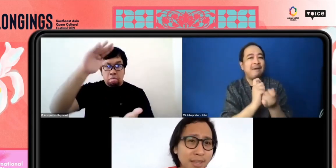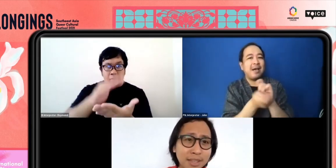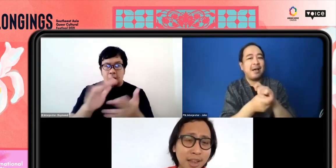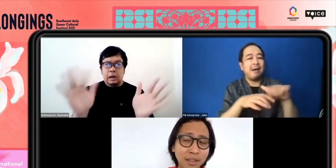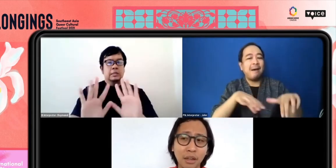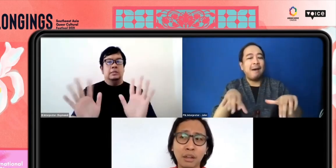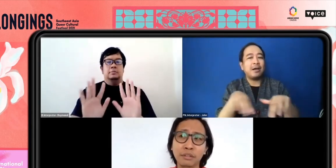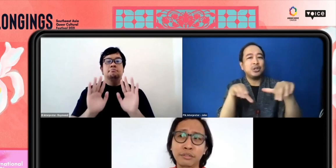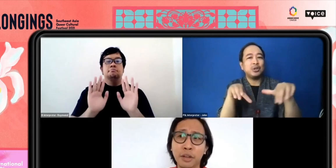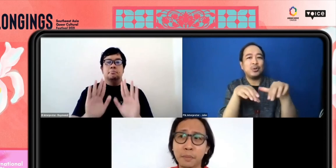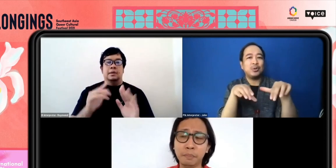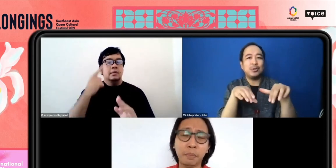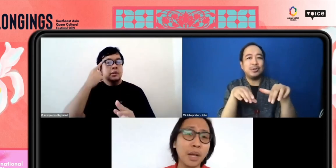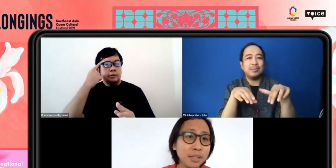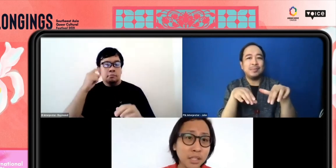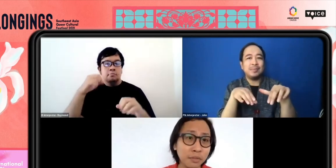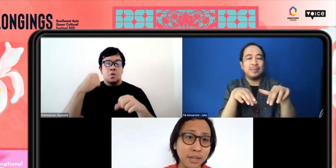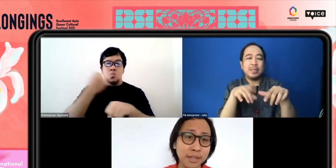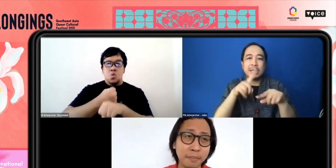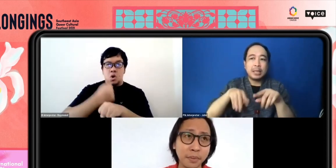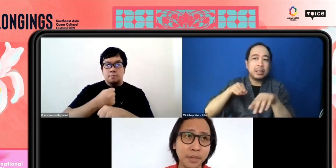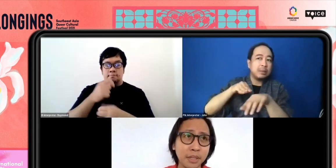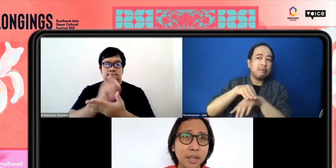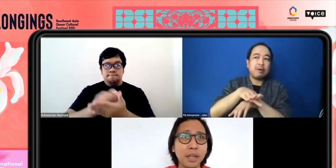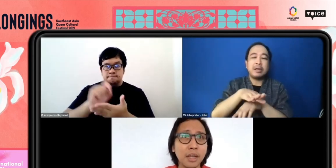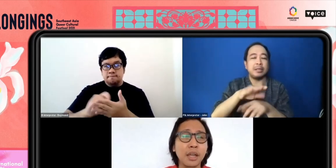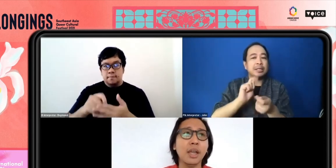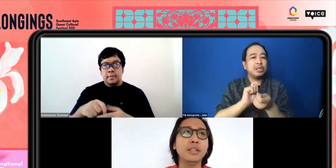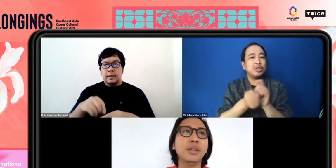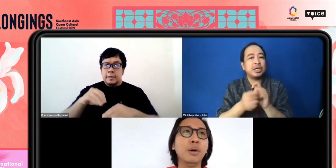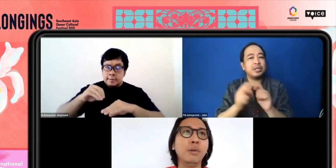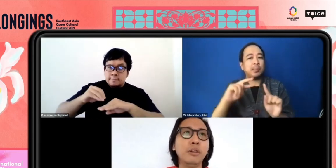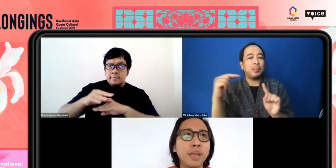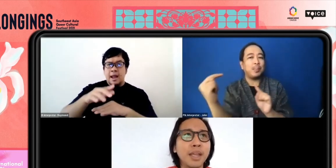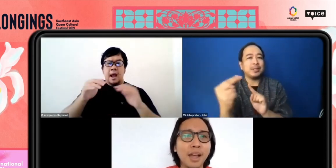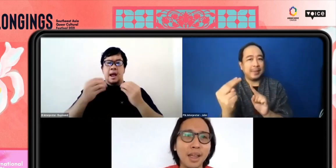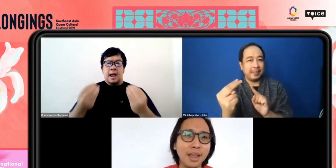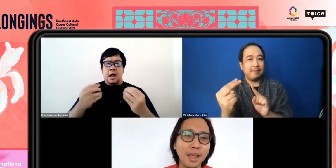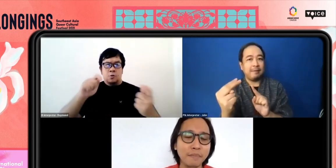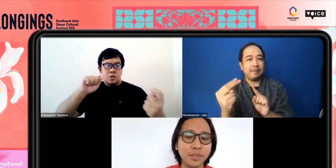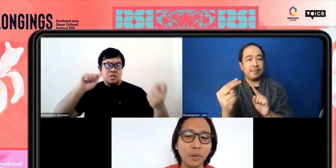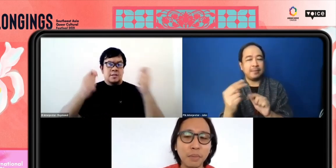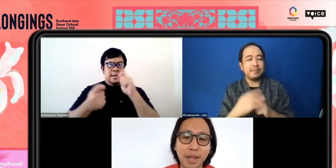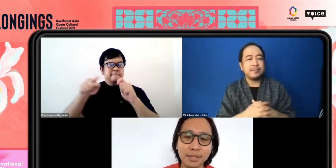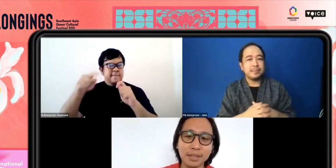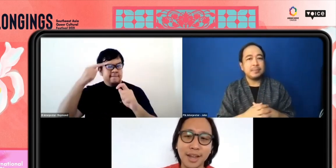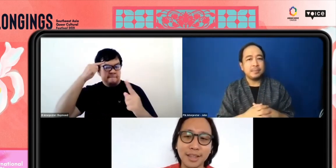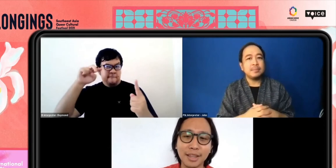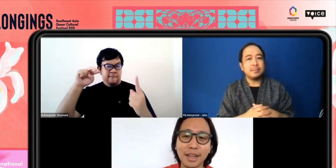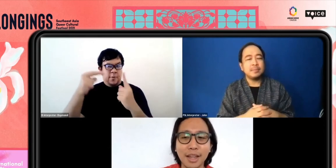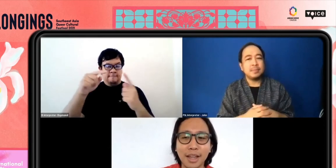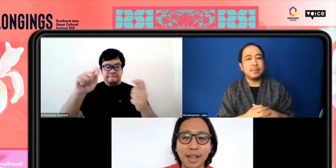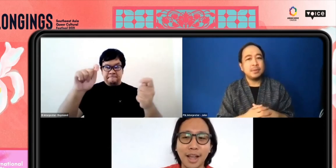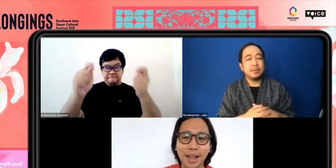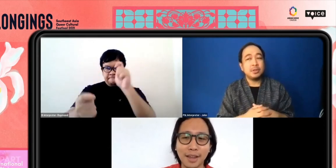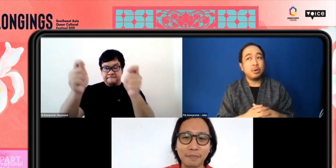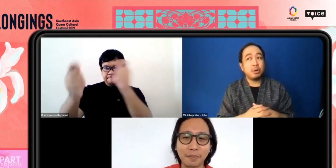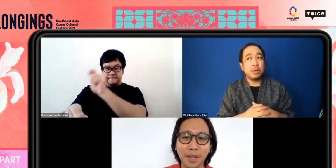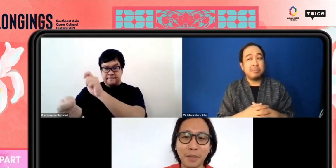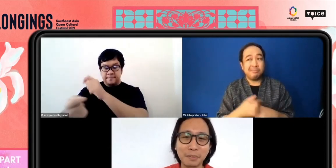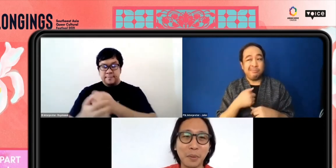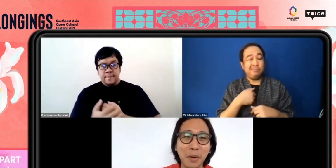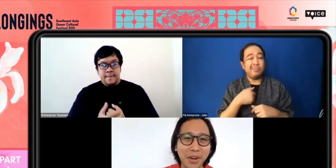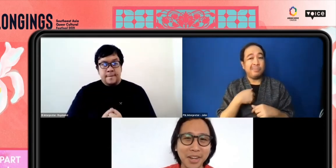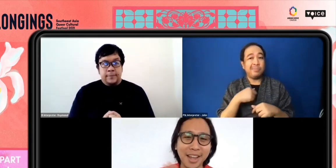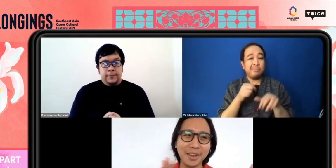of mindset, of policies, for example. And so for me, I'm so blessed that